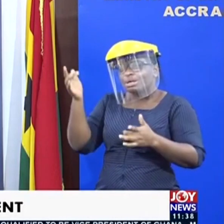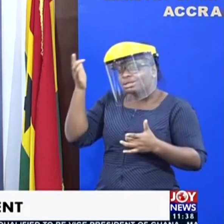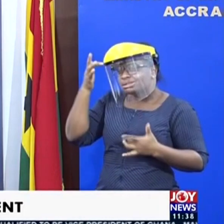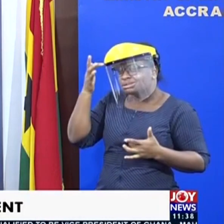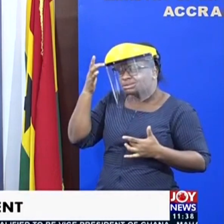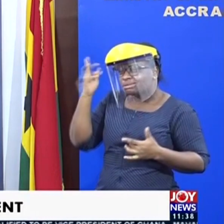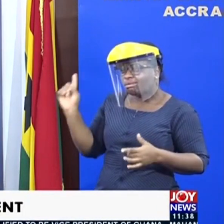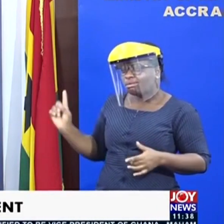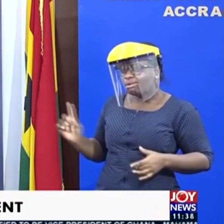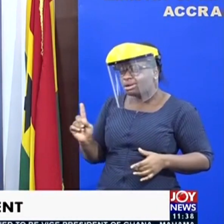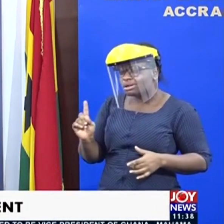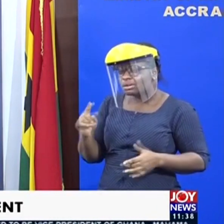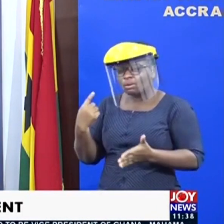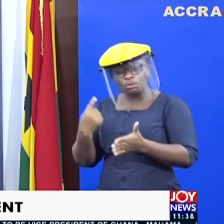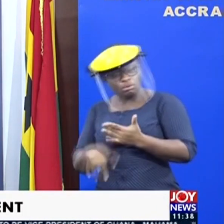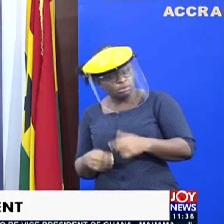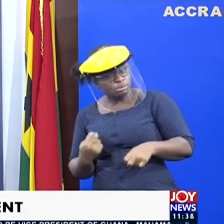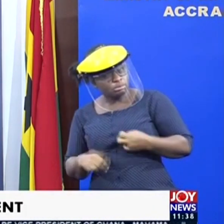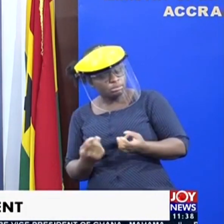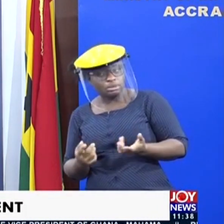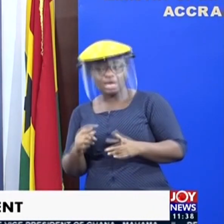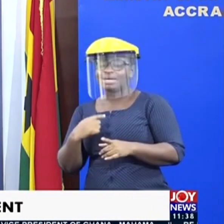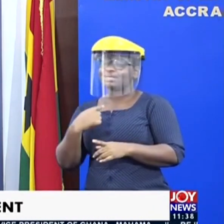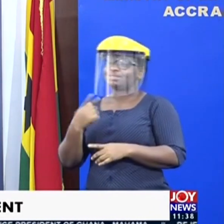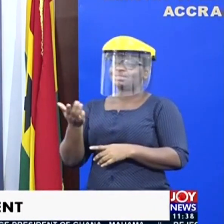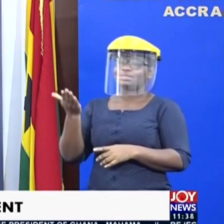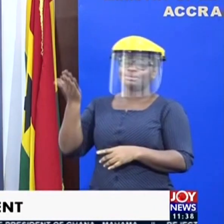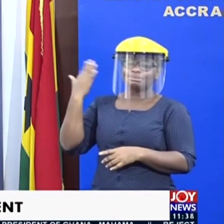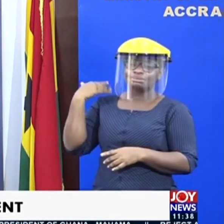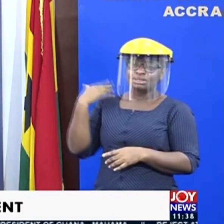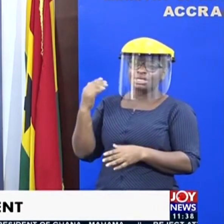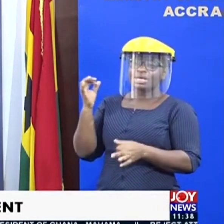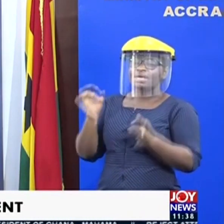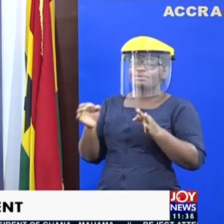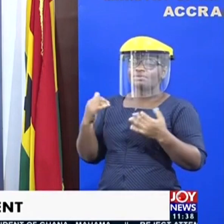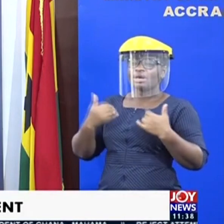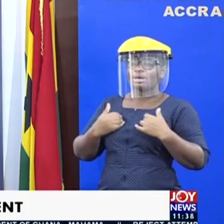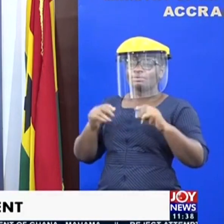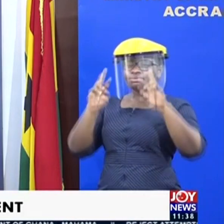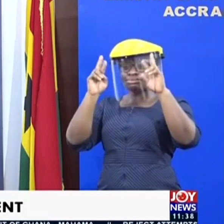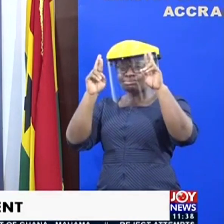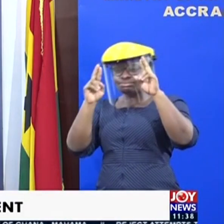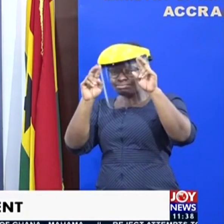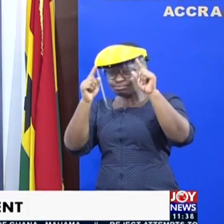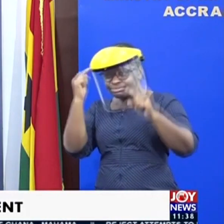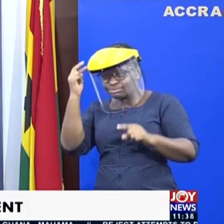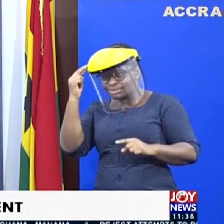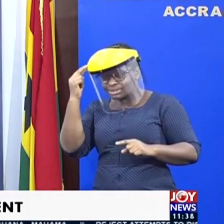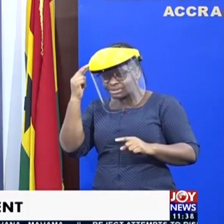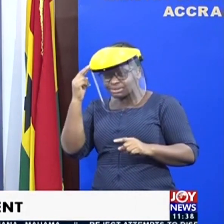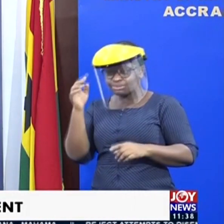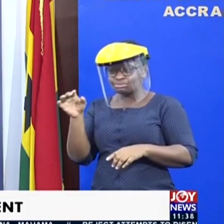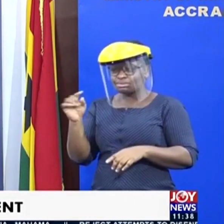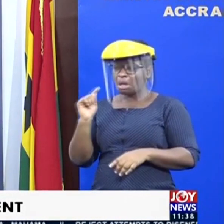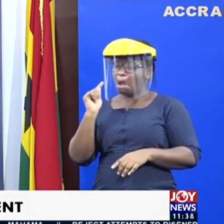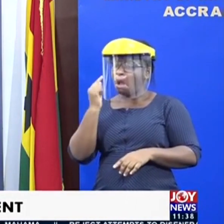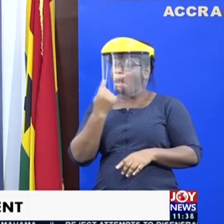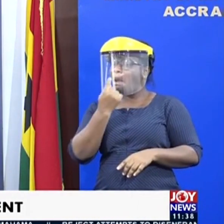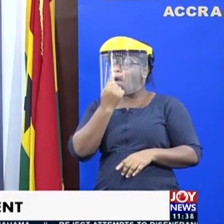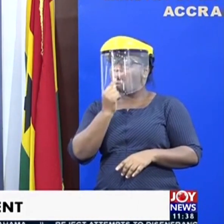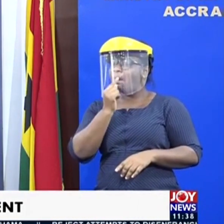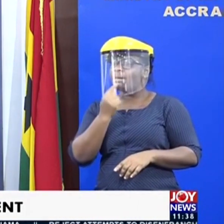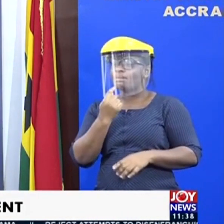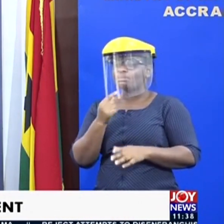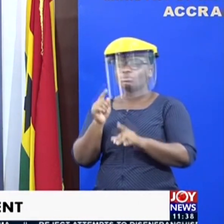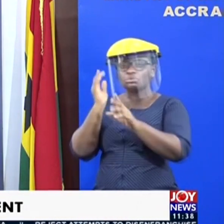and see what was it. I mentioned earlier that if you have a reason to take your sample because we suspect COVID,